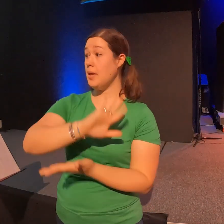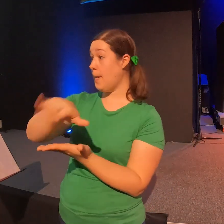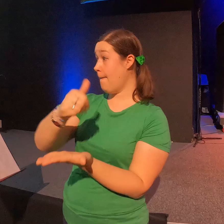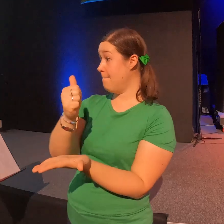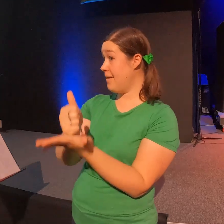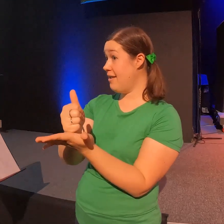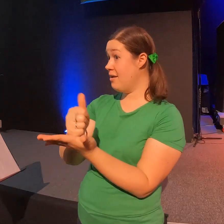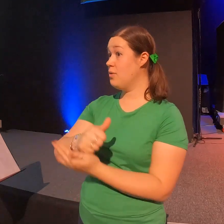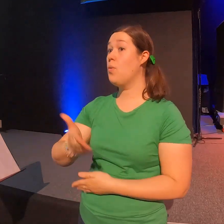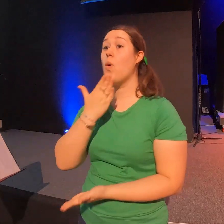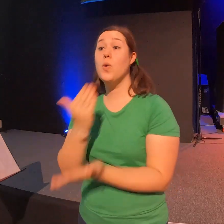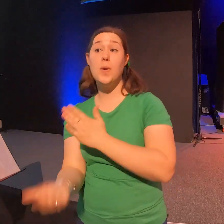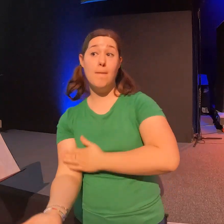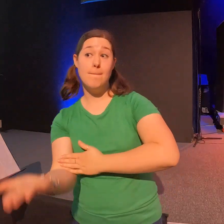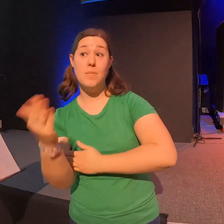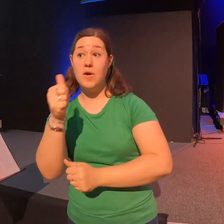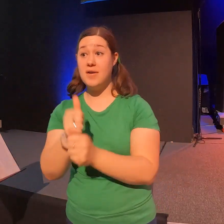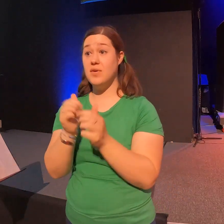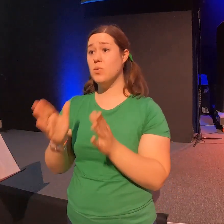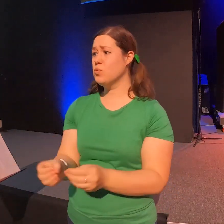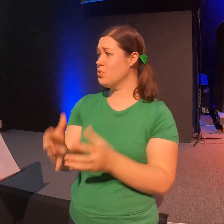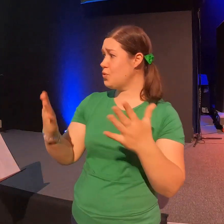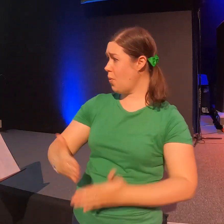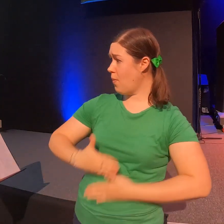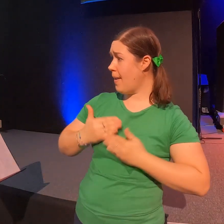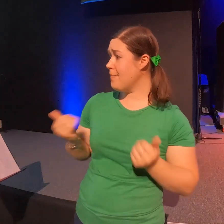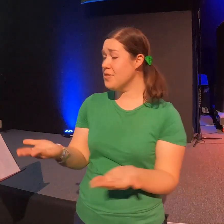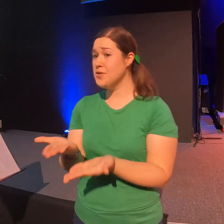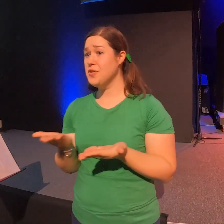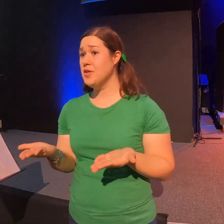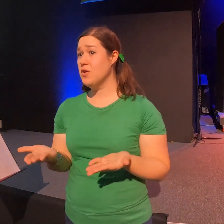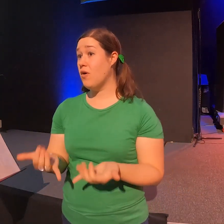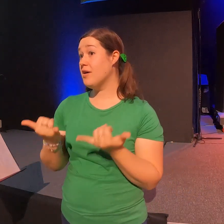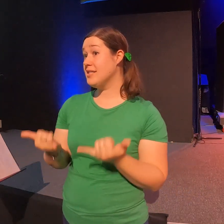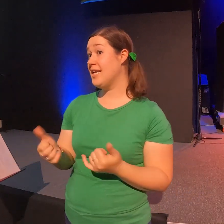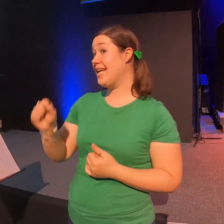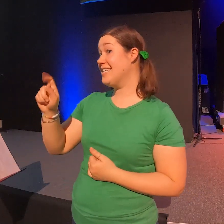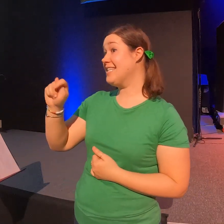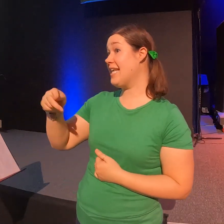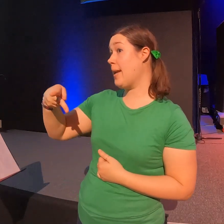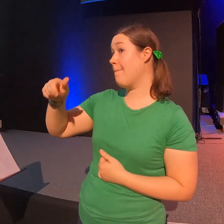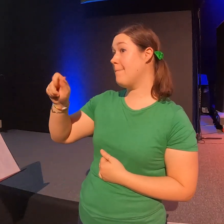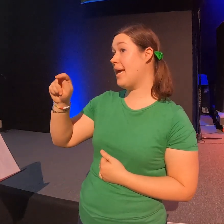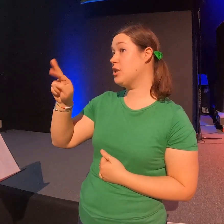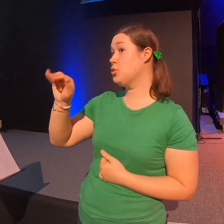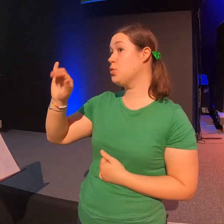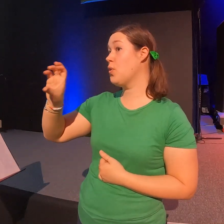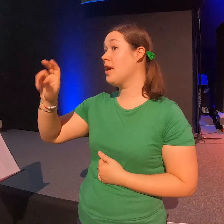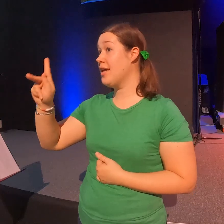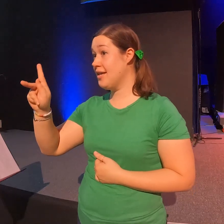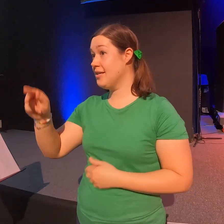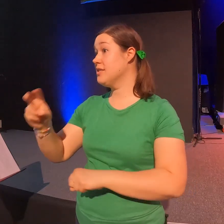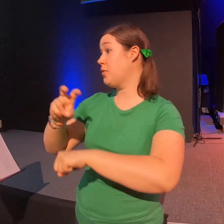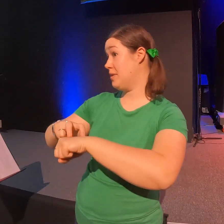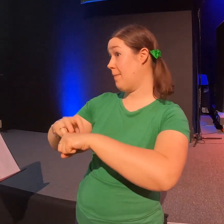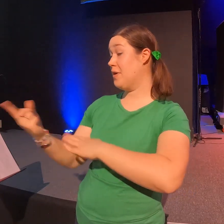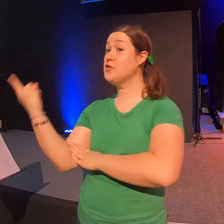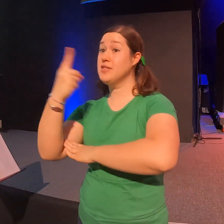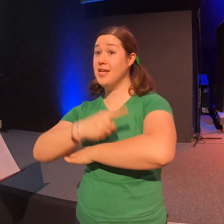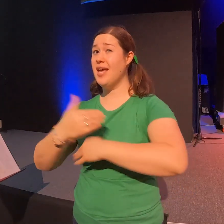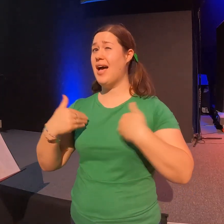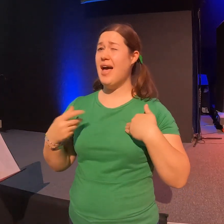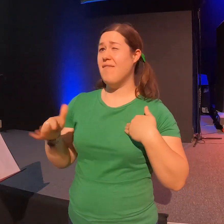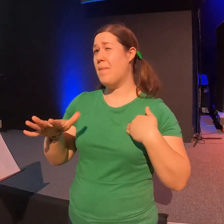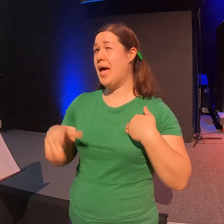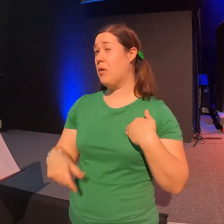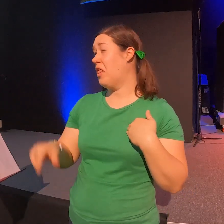amen. Well, good morning, everybody. We're so glad that you're here on this St. Patrick's Day. I have about 30 pinch marks on